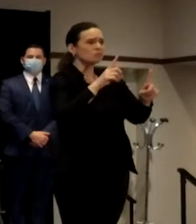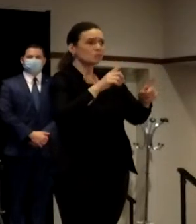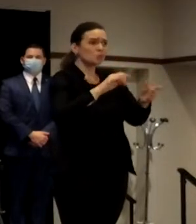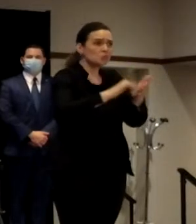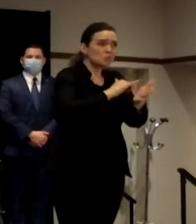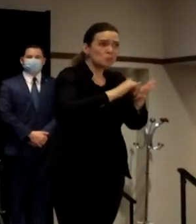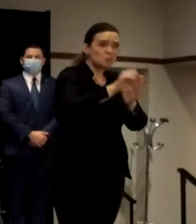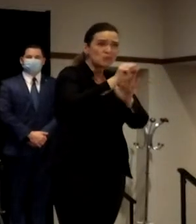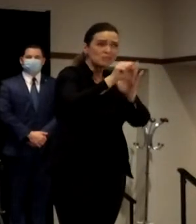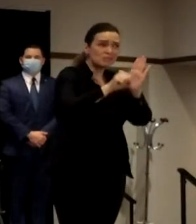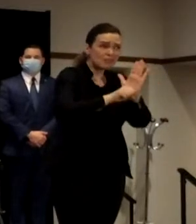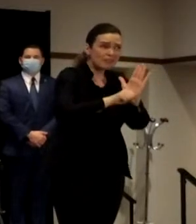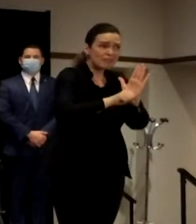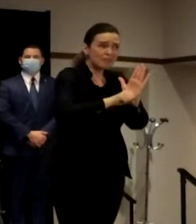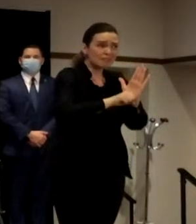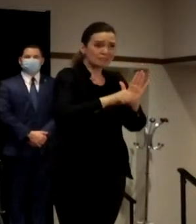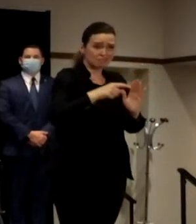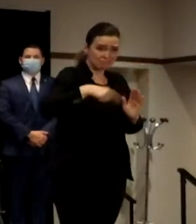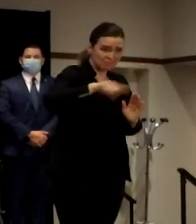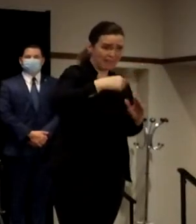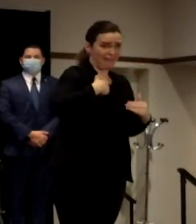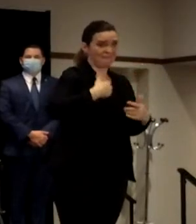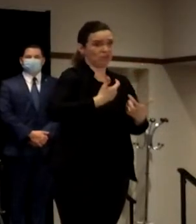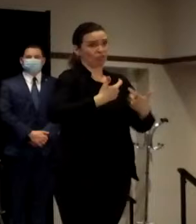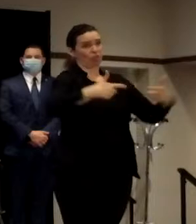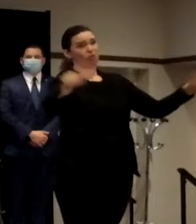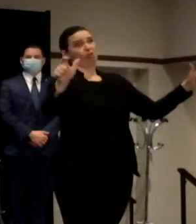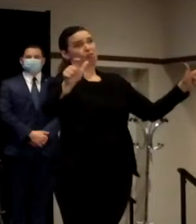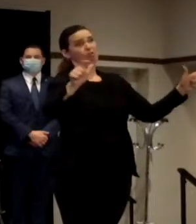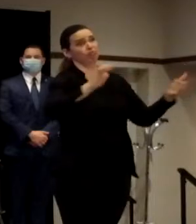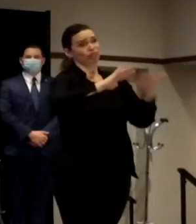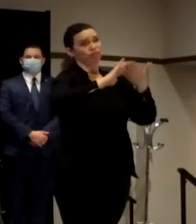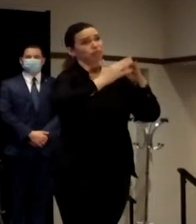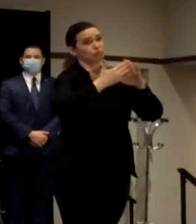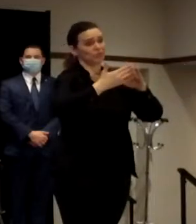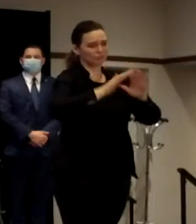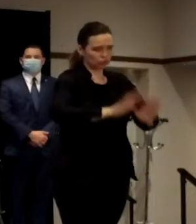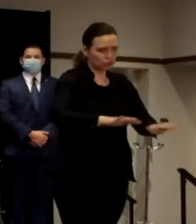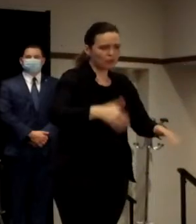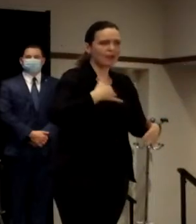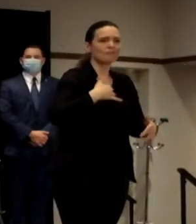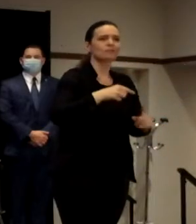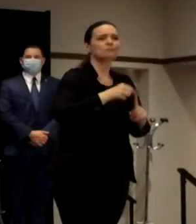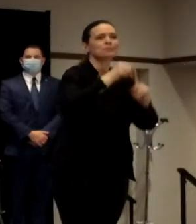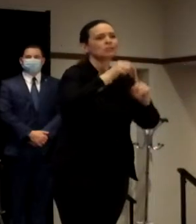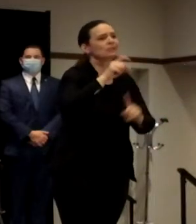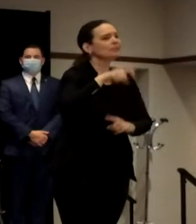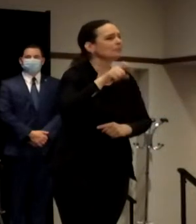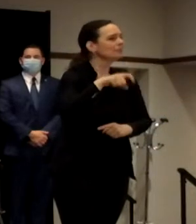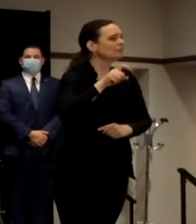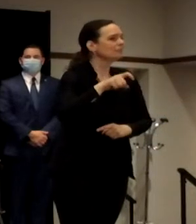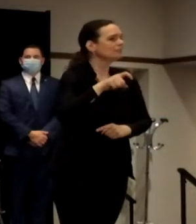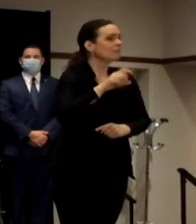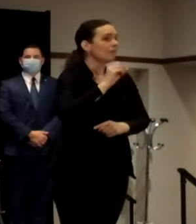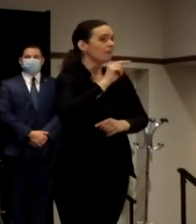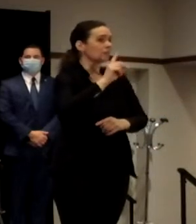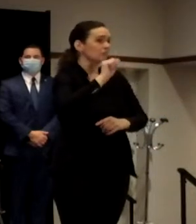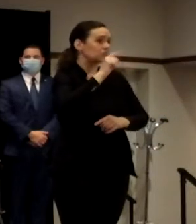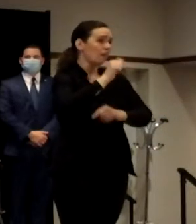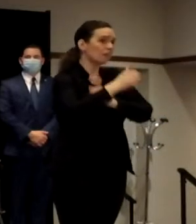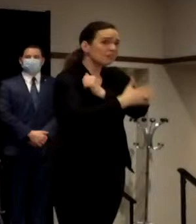education. They are in the special education in our own Onondaga County by the New York State Department of